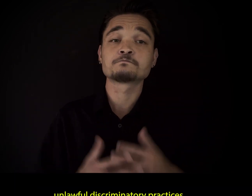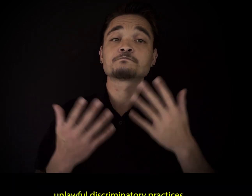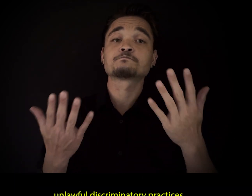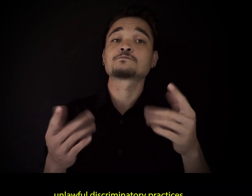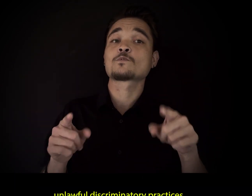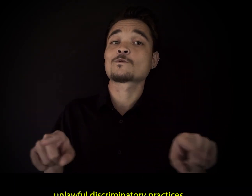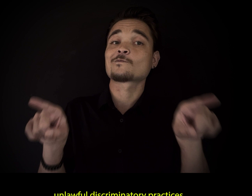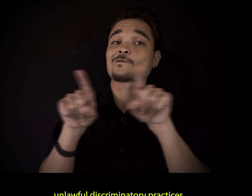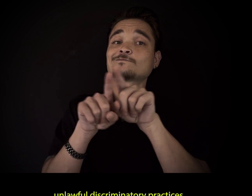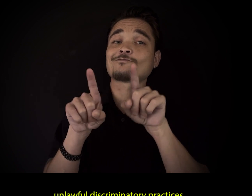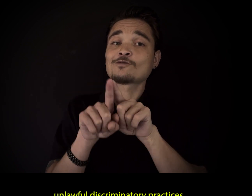practices.